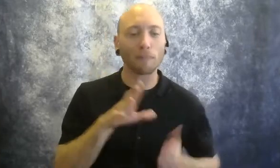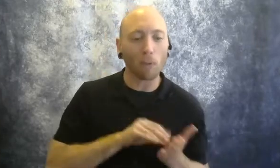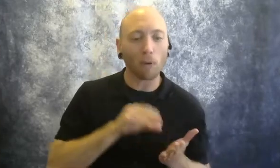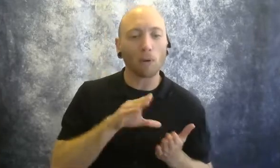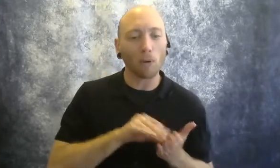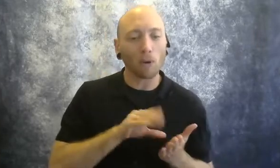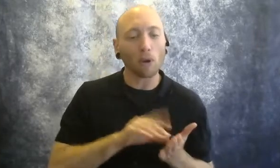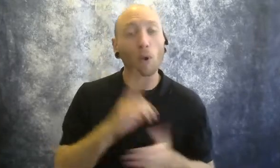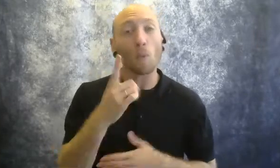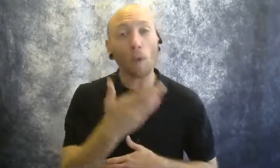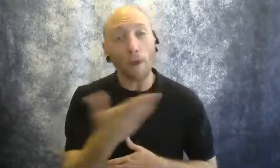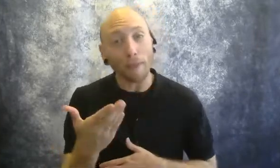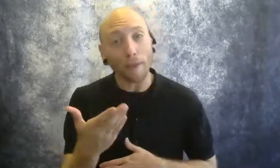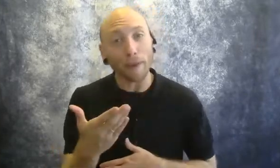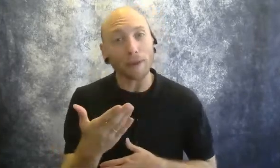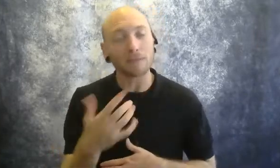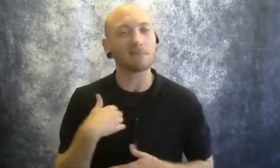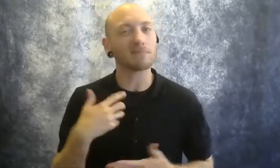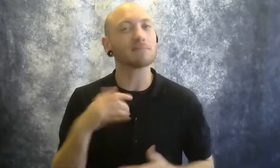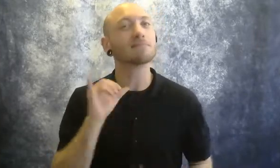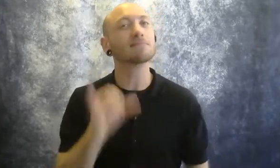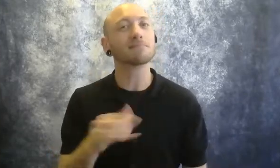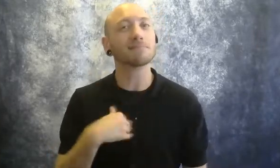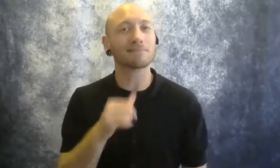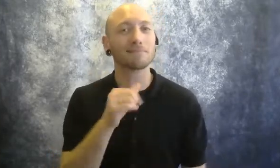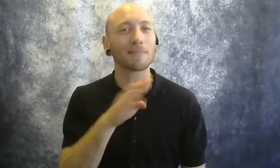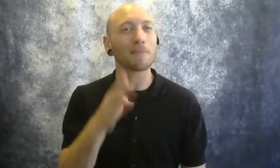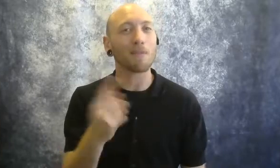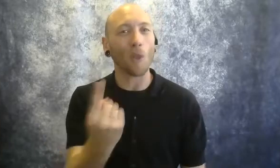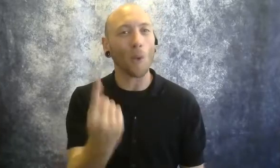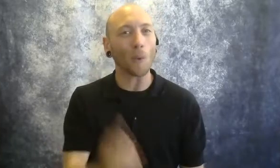journey, discovering that I was not alone. So we